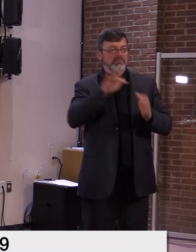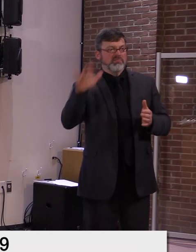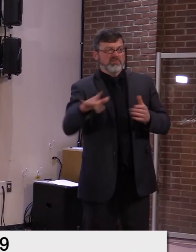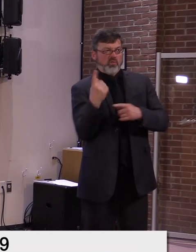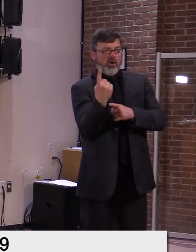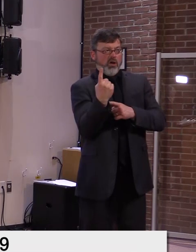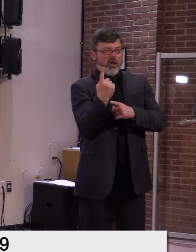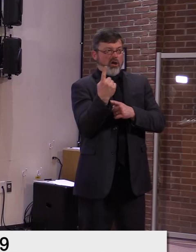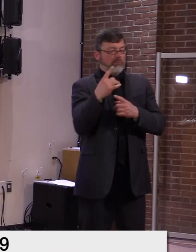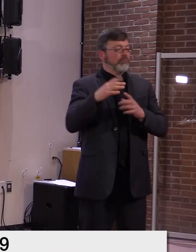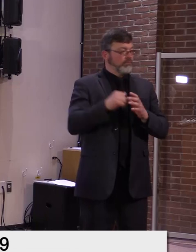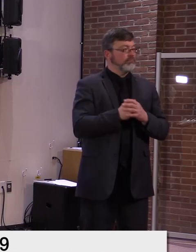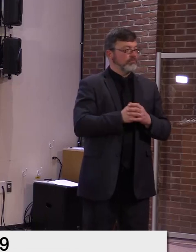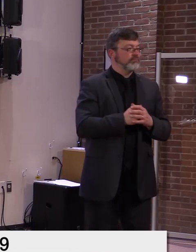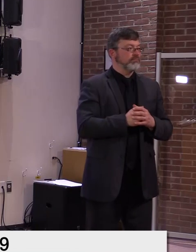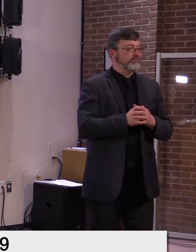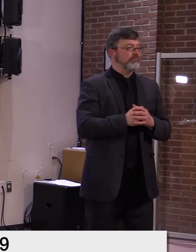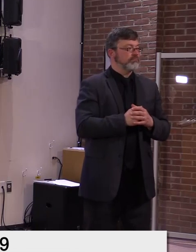morning,